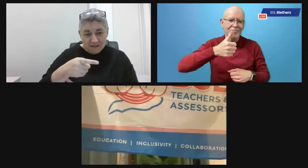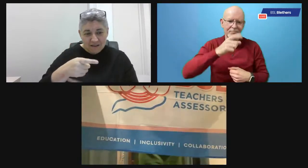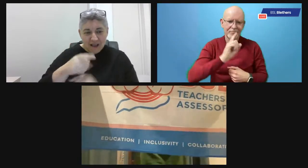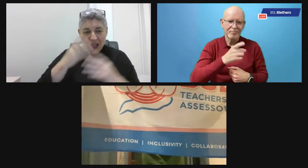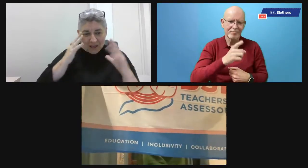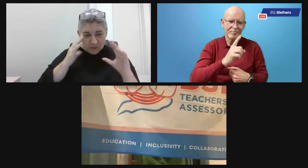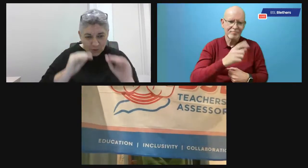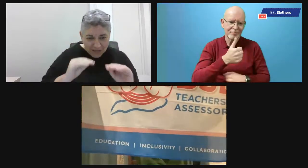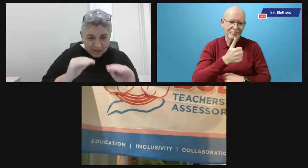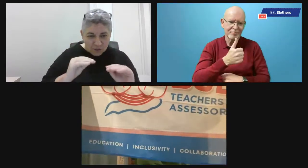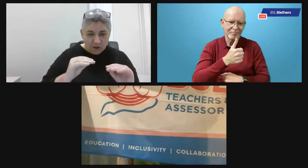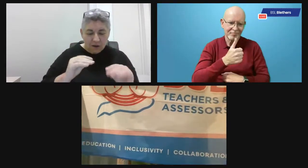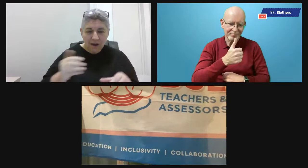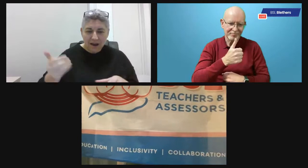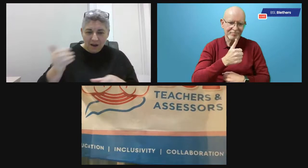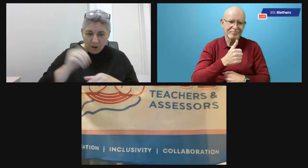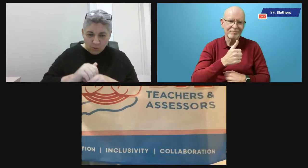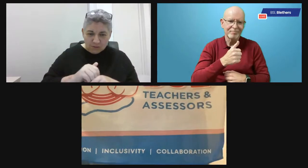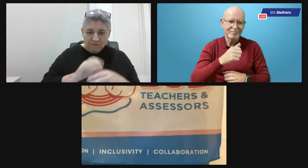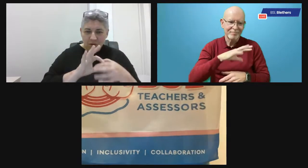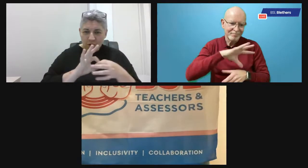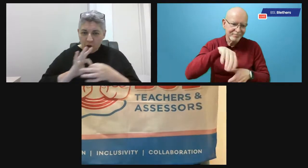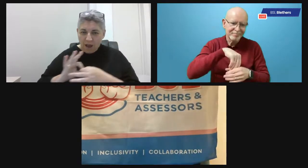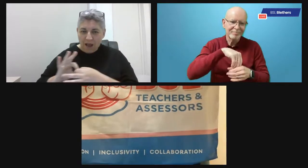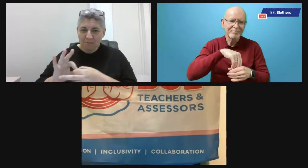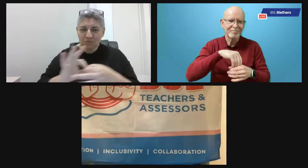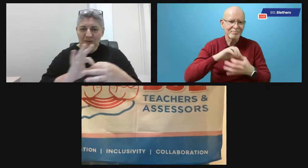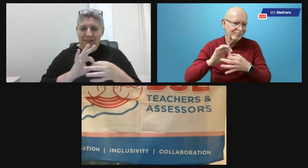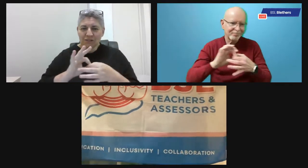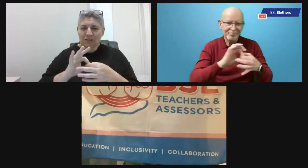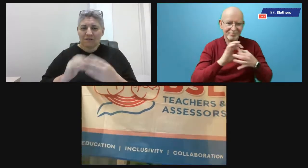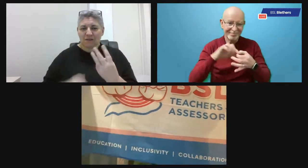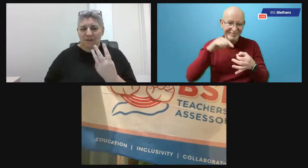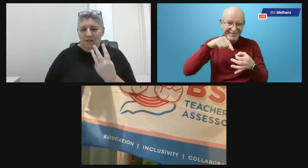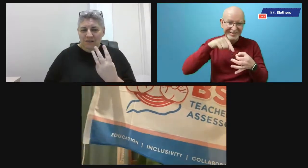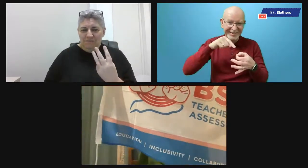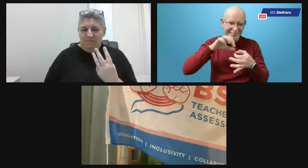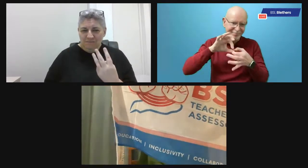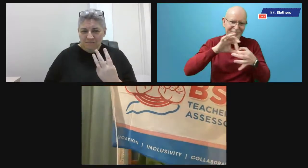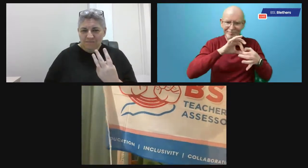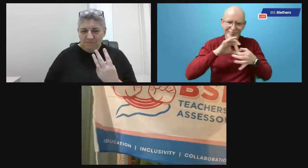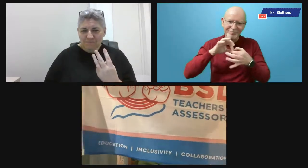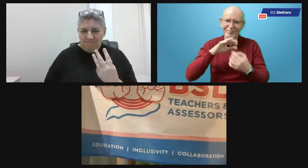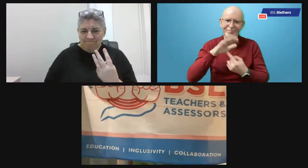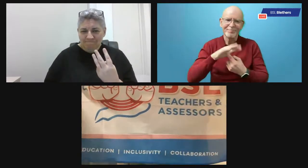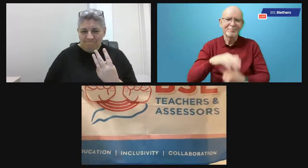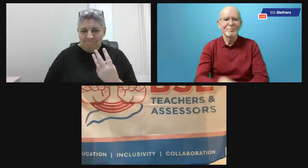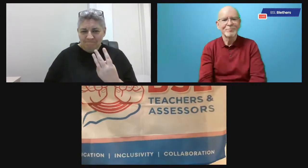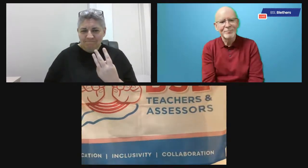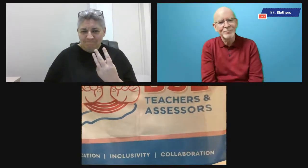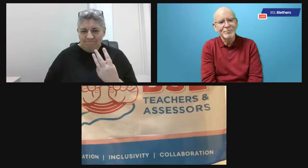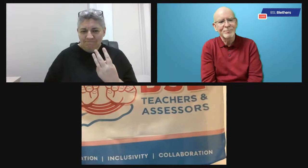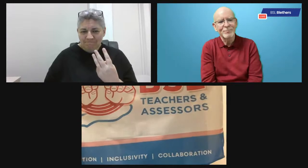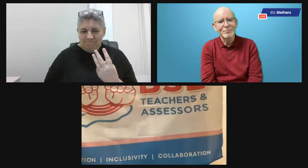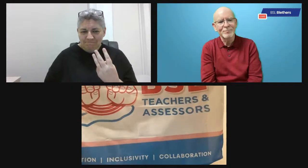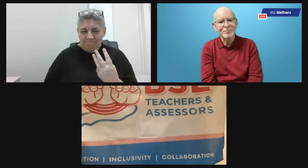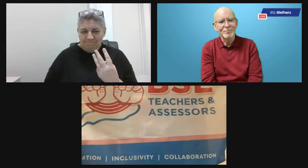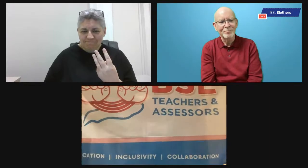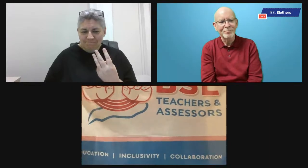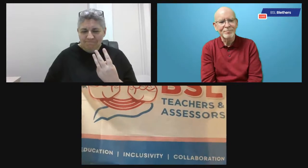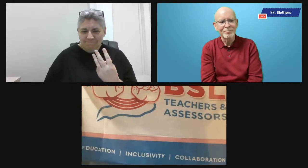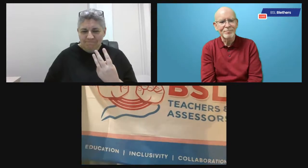Let's see more. Oh, love it. Look at the 3 keywords. Education, Education. inclusivity,